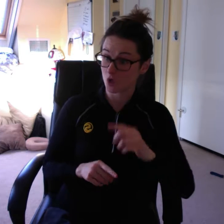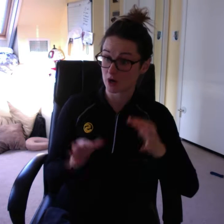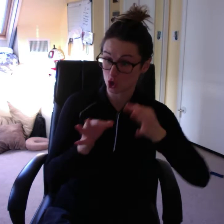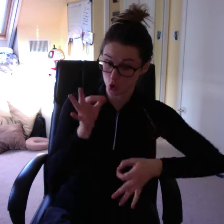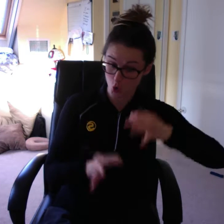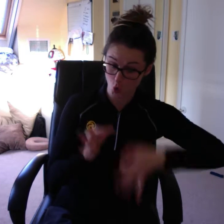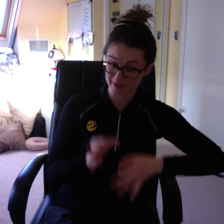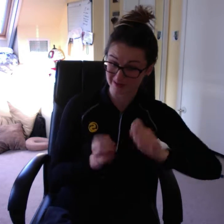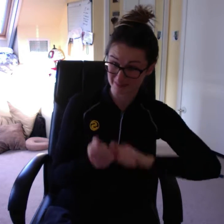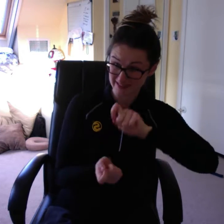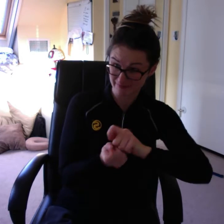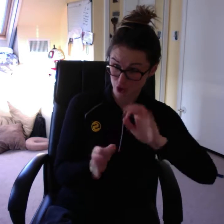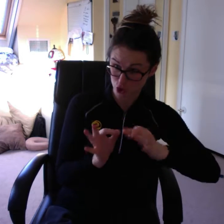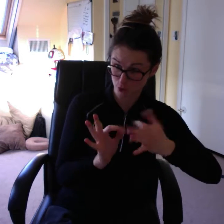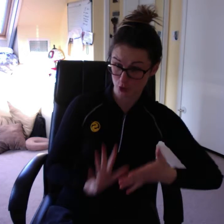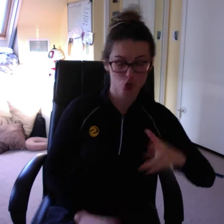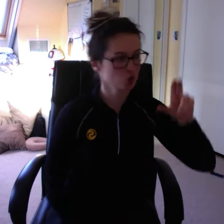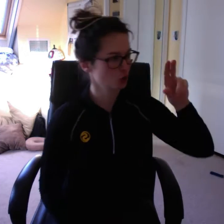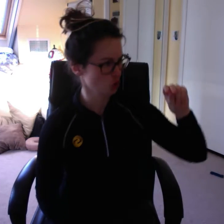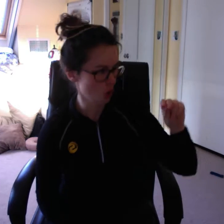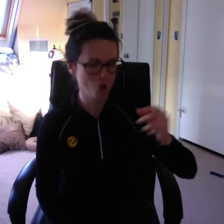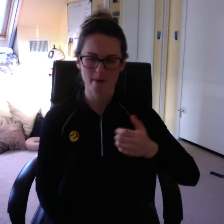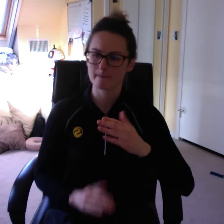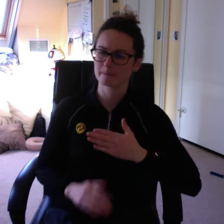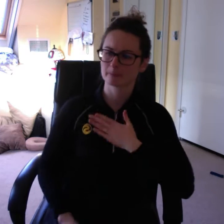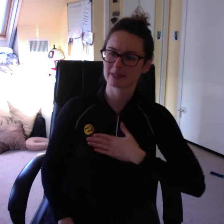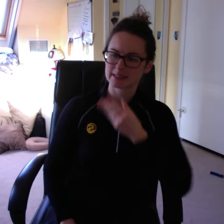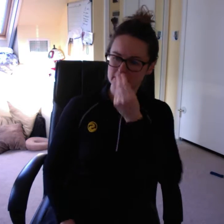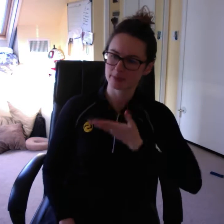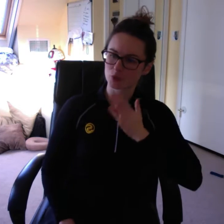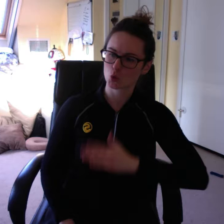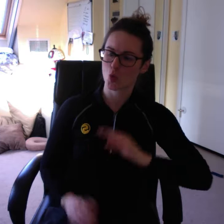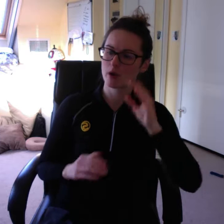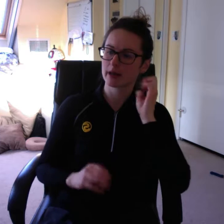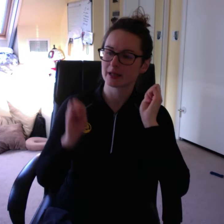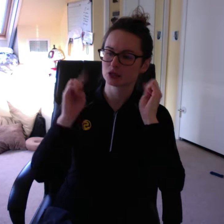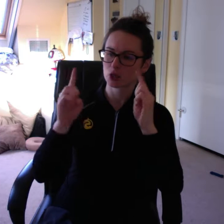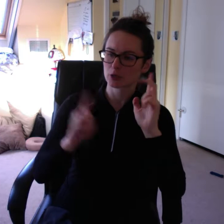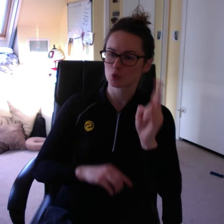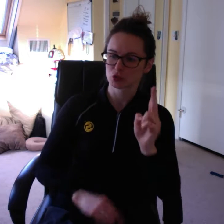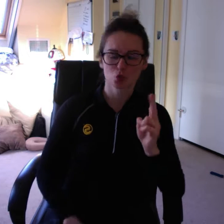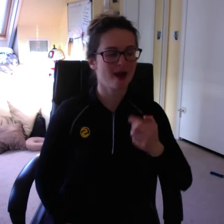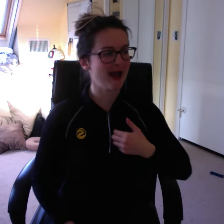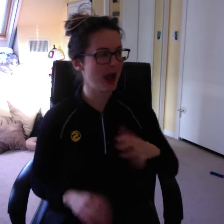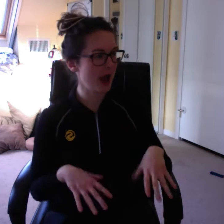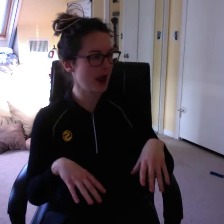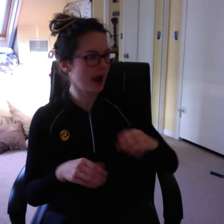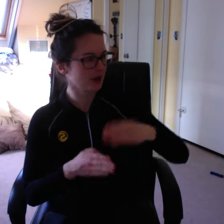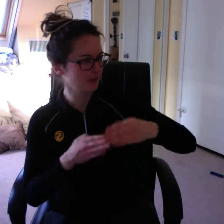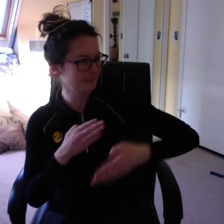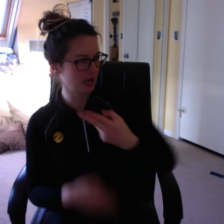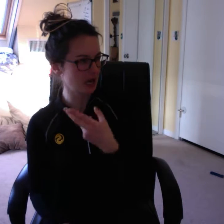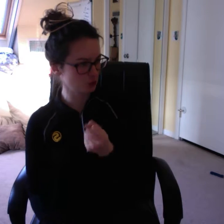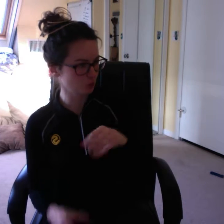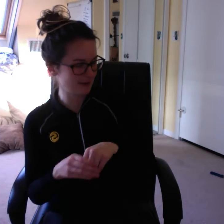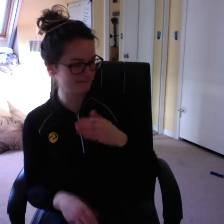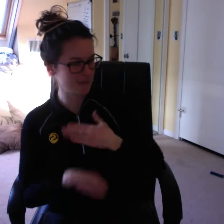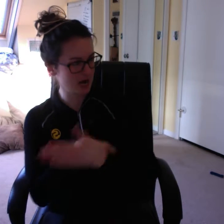your educational history. I completed high school in my native country. I have an Associate of Arts degree from Westbridge